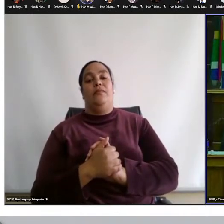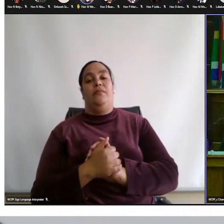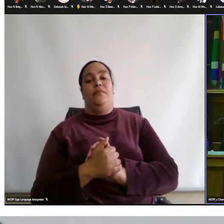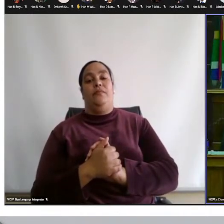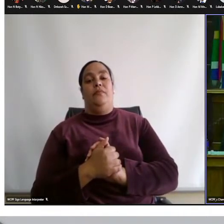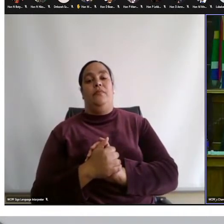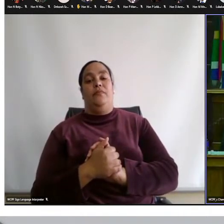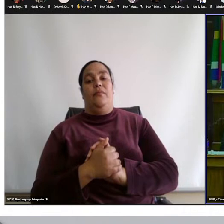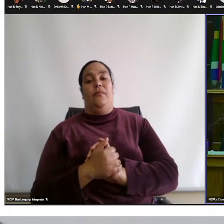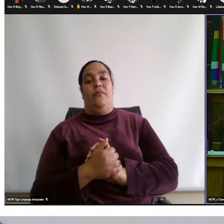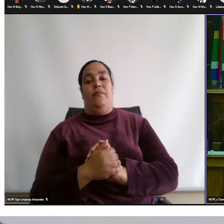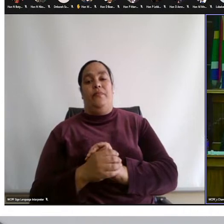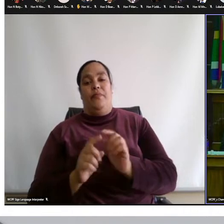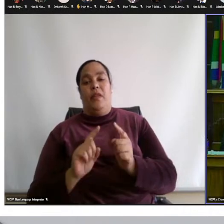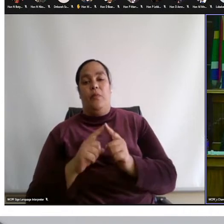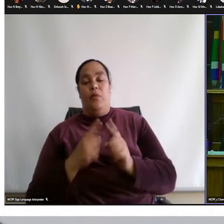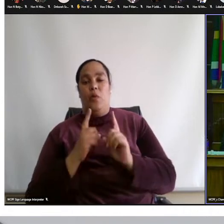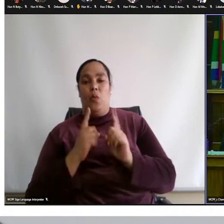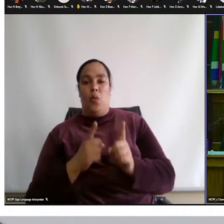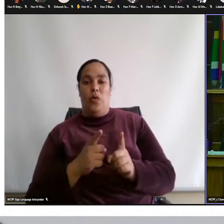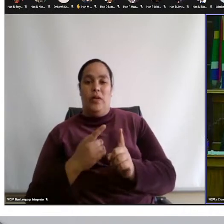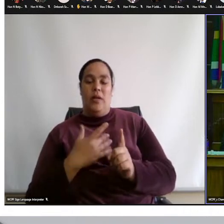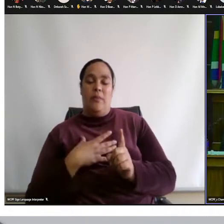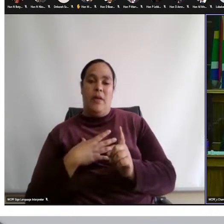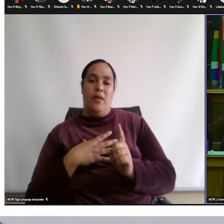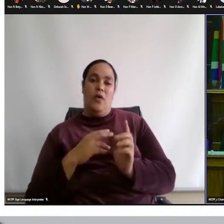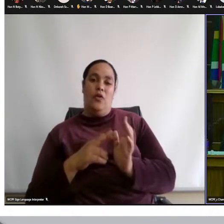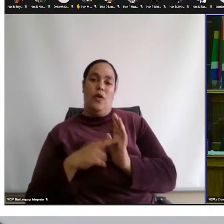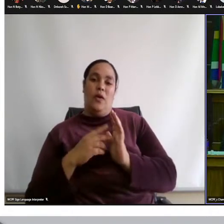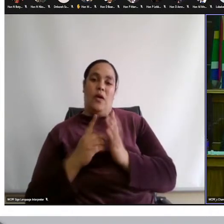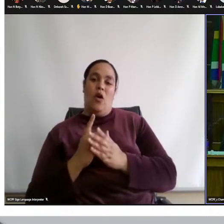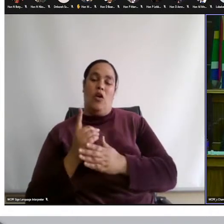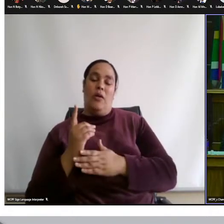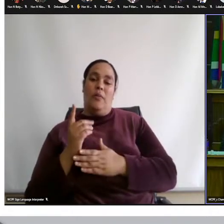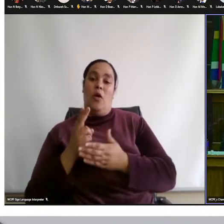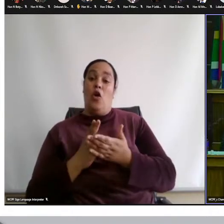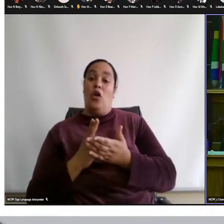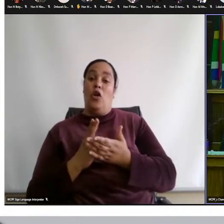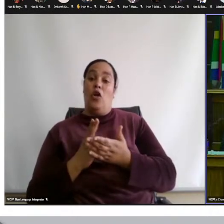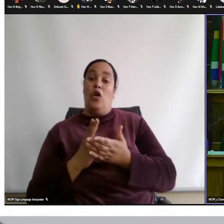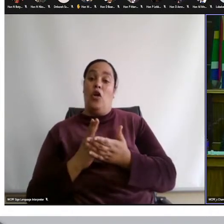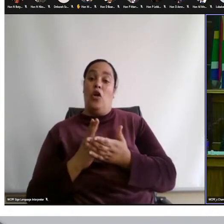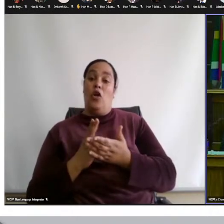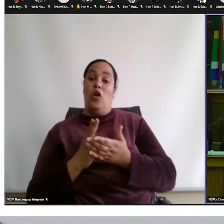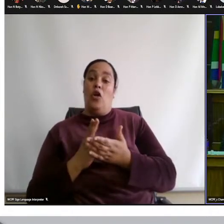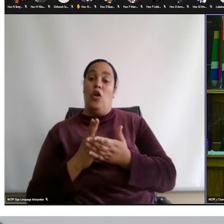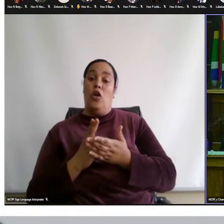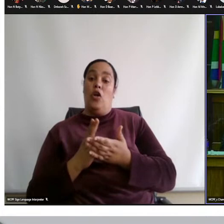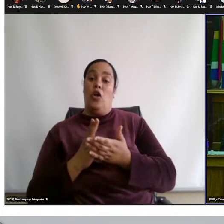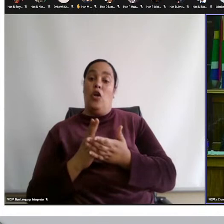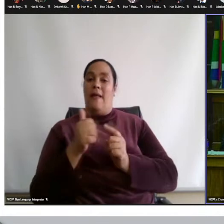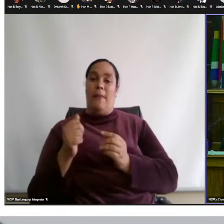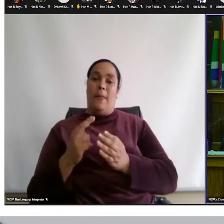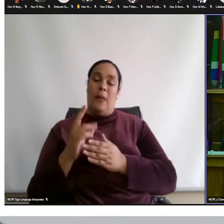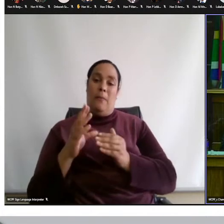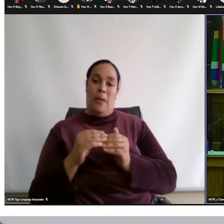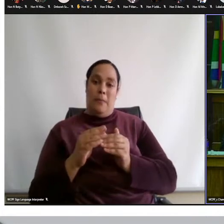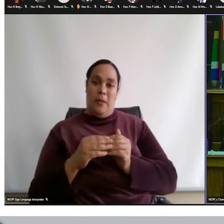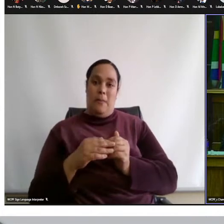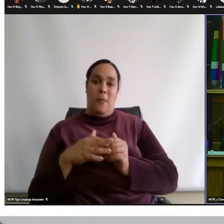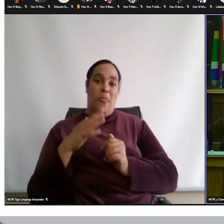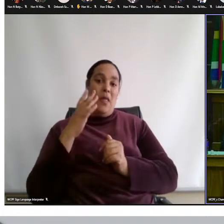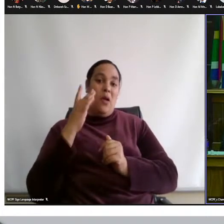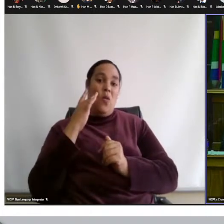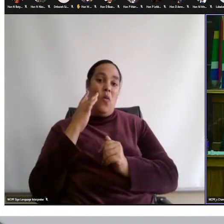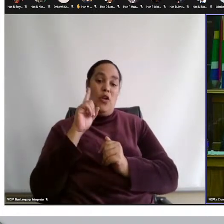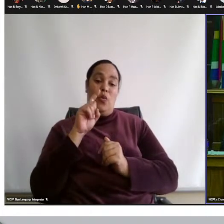Thank you. I would like to request Honorable Dagmo that, and all the other honorable members, when you ask